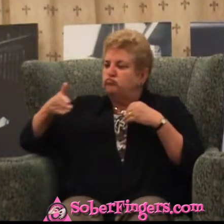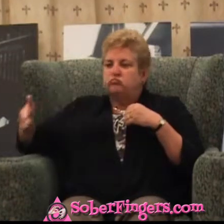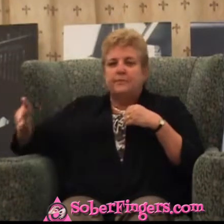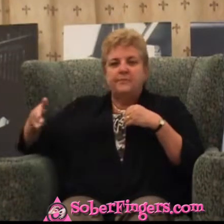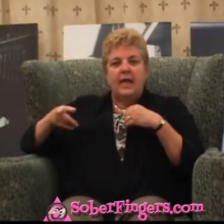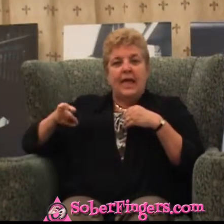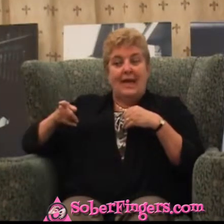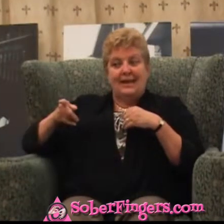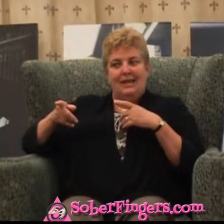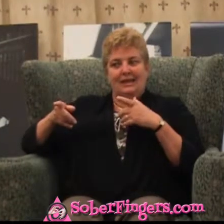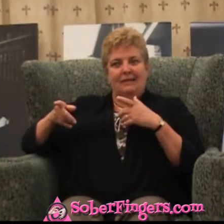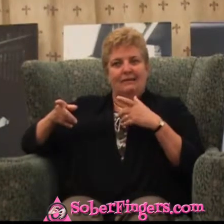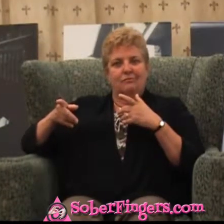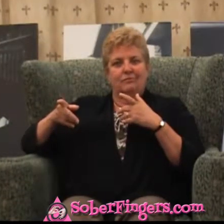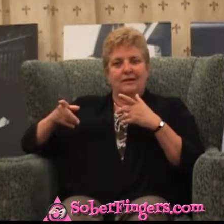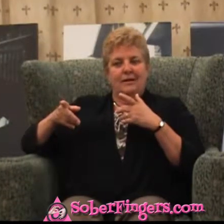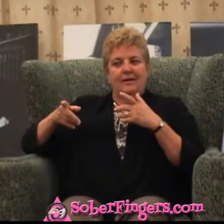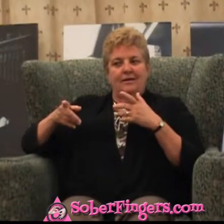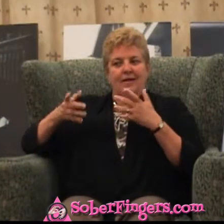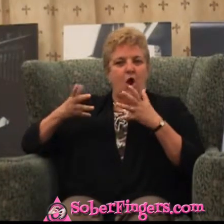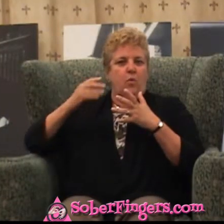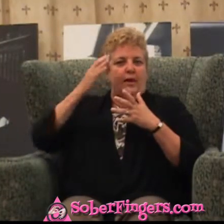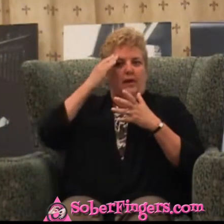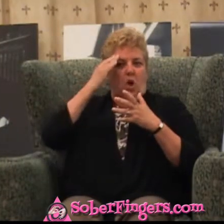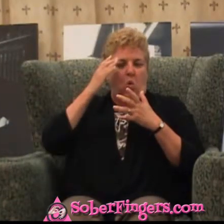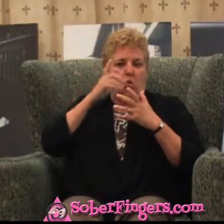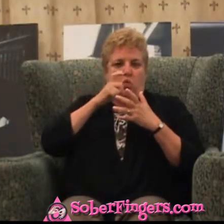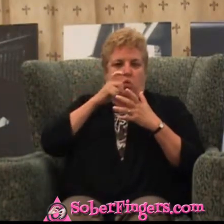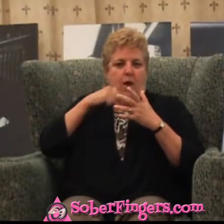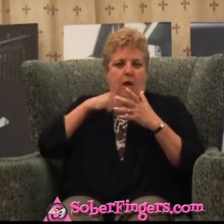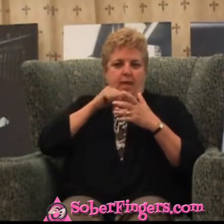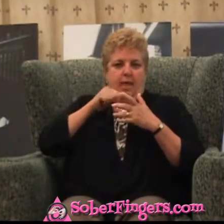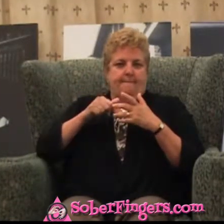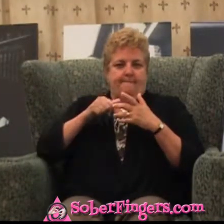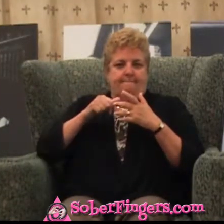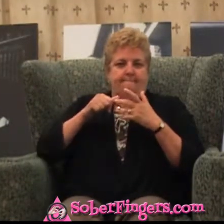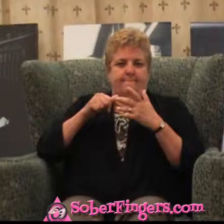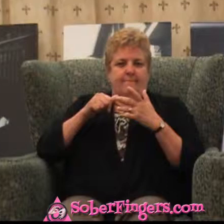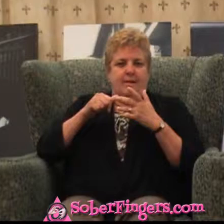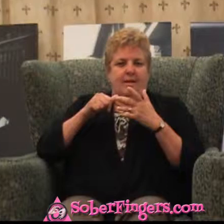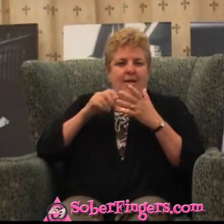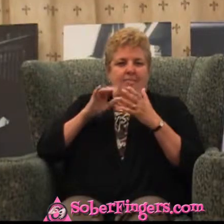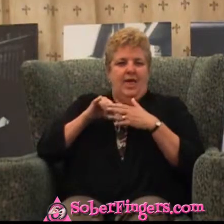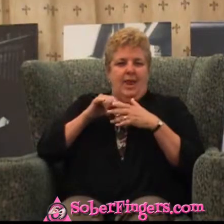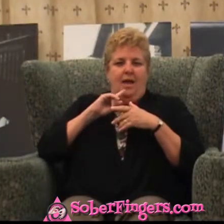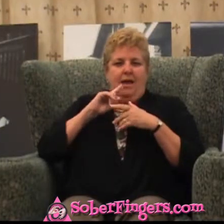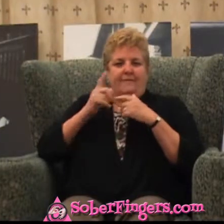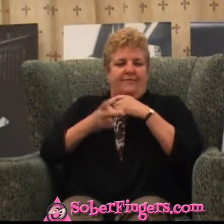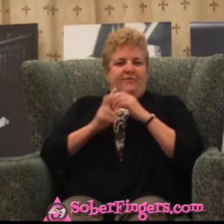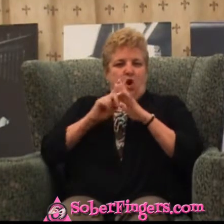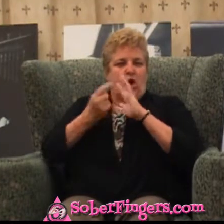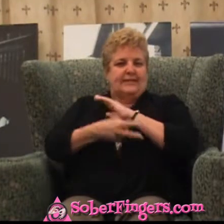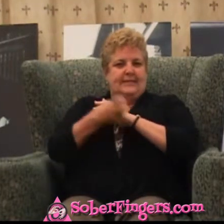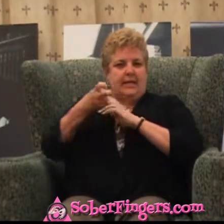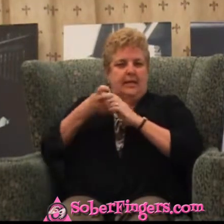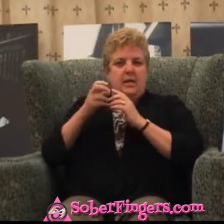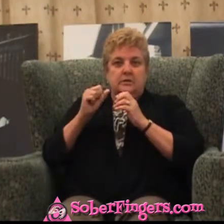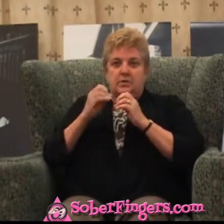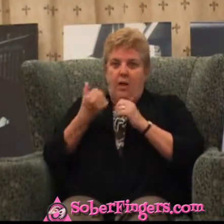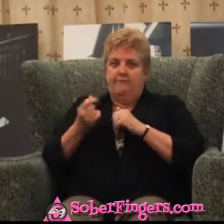because by now they know who I am. They know what a drunk I've become, how scandalous I've become. And so they watch me now whenever they let